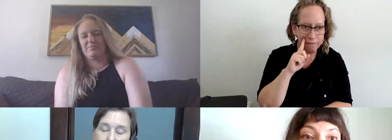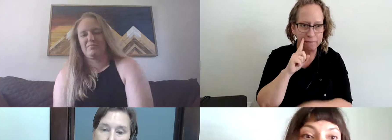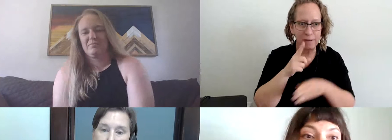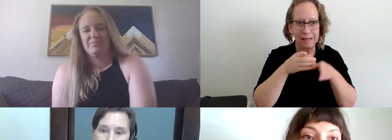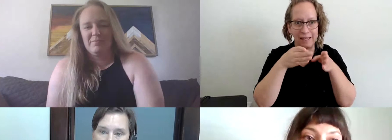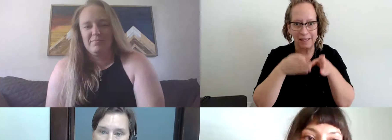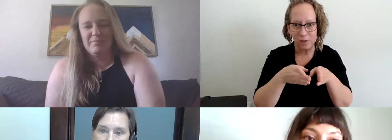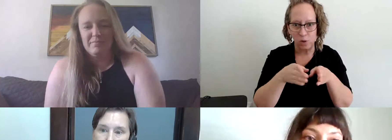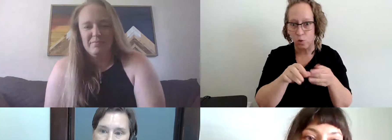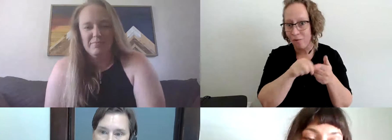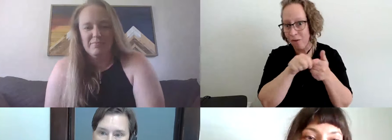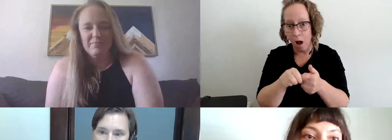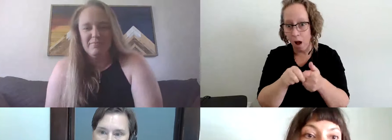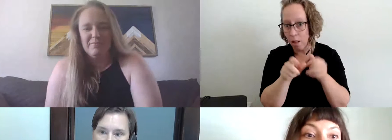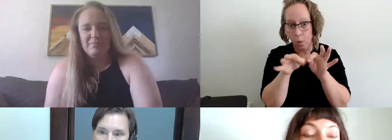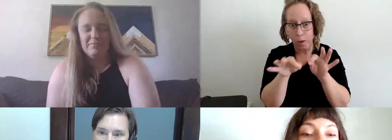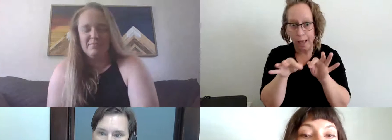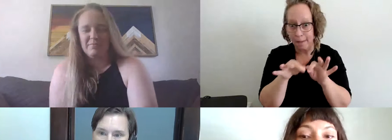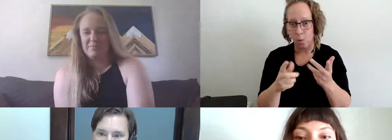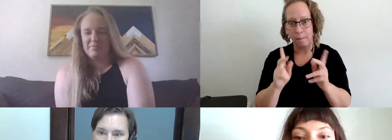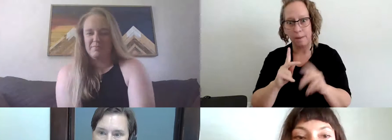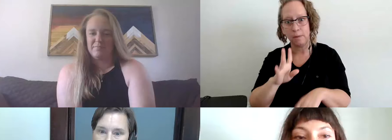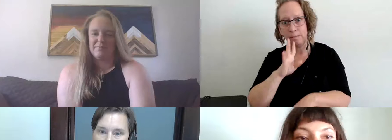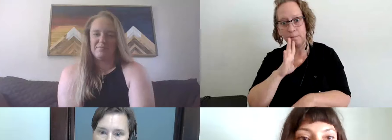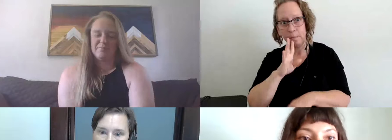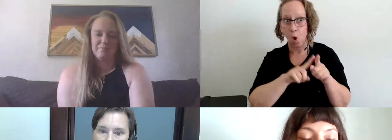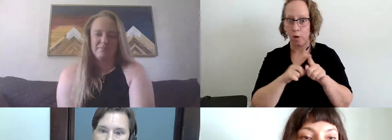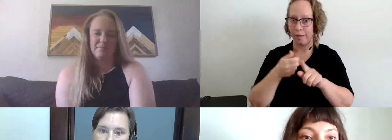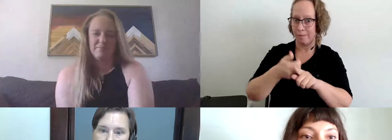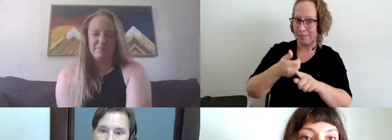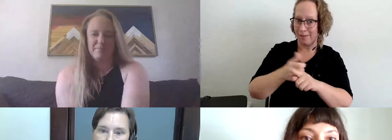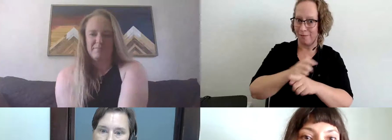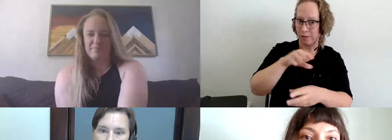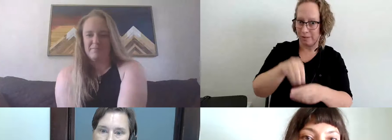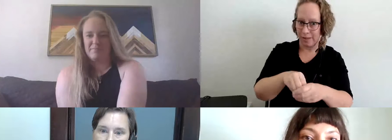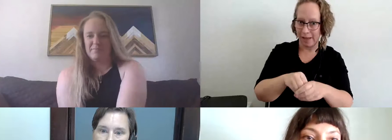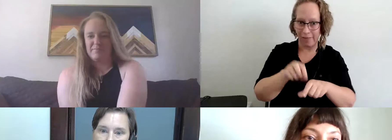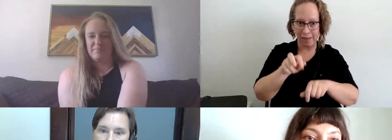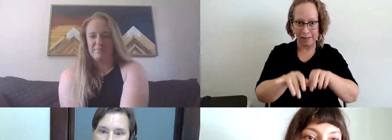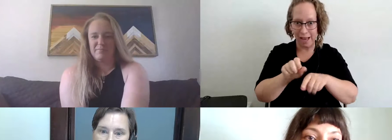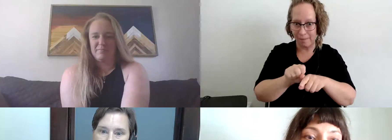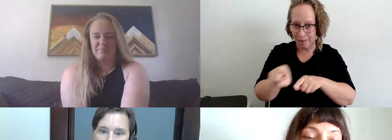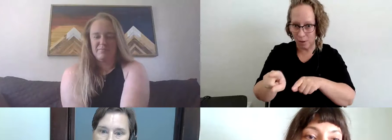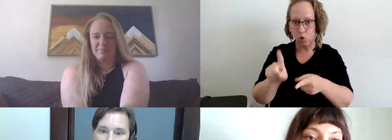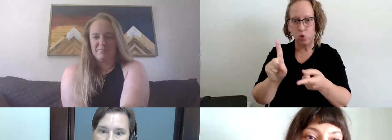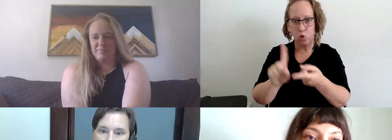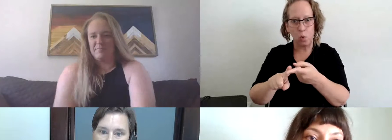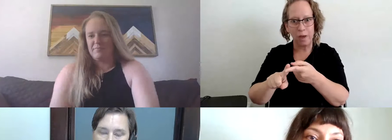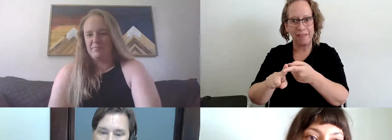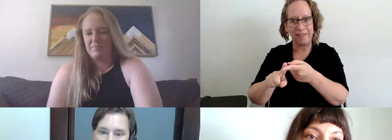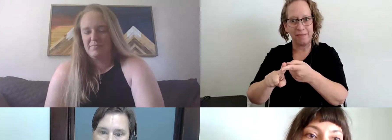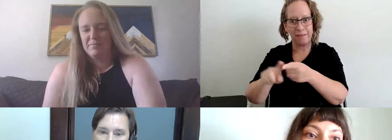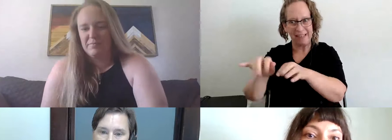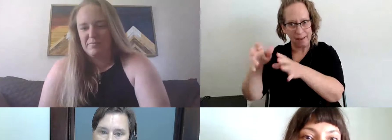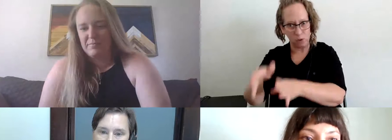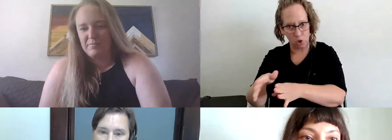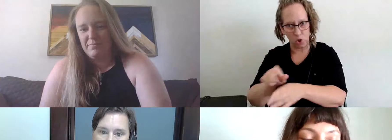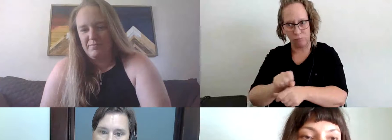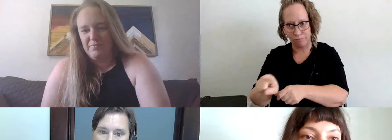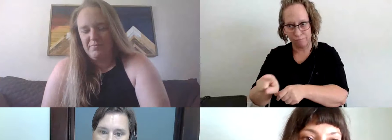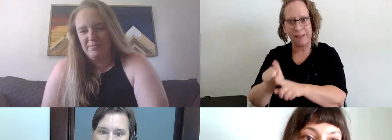to follow along with what's being said, but they can also participate by typing to the captioner in a chat box,